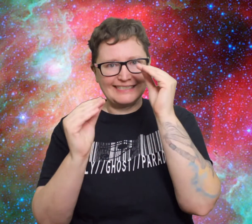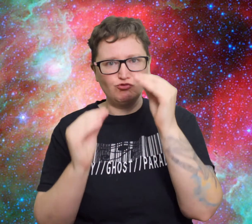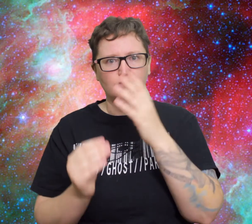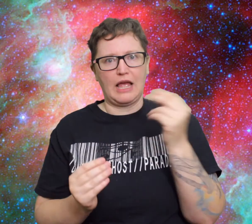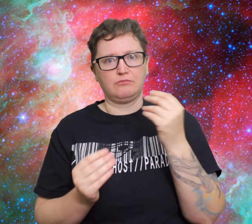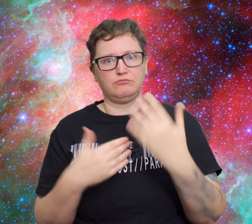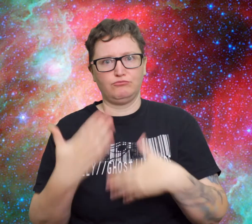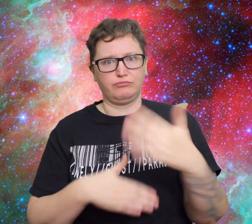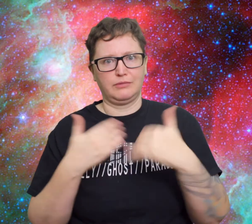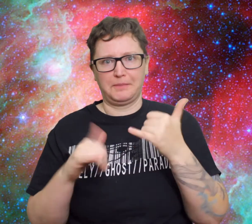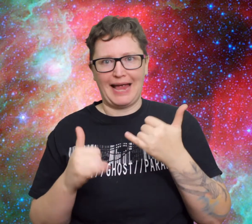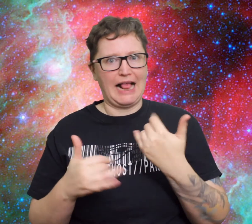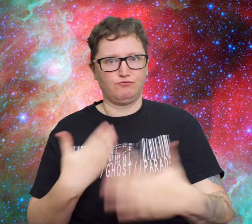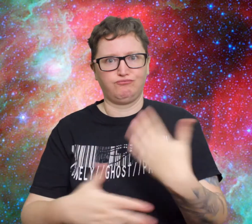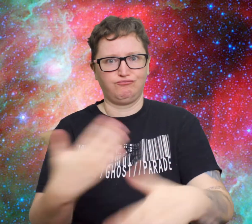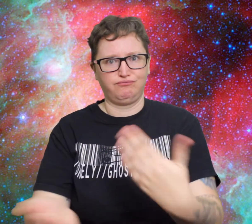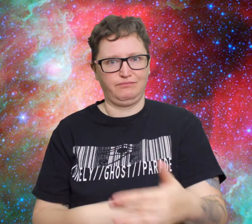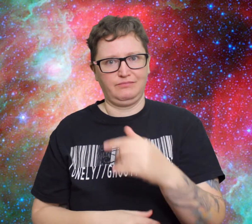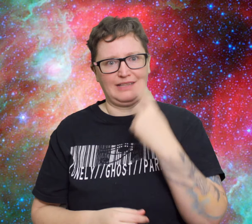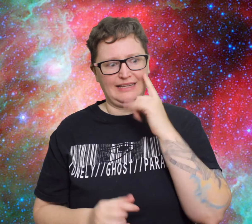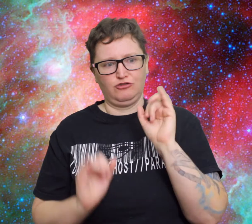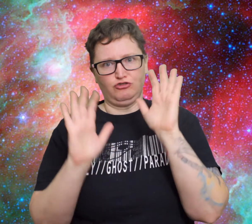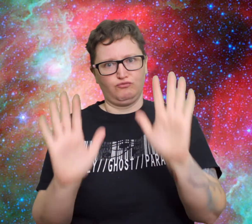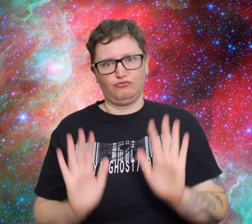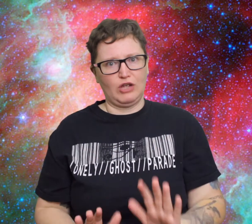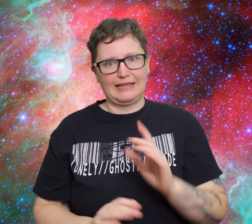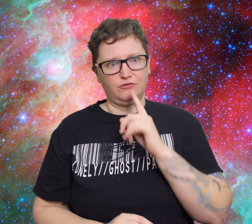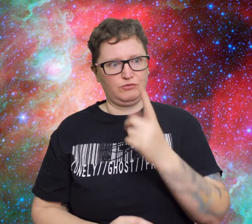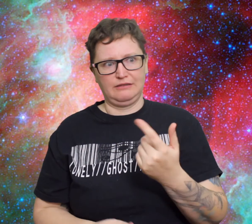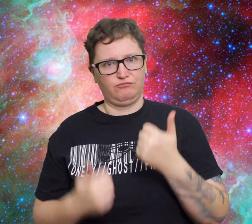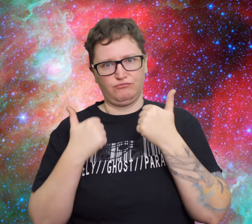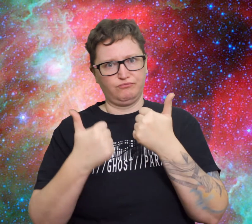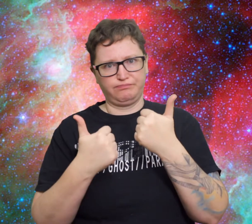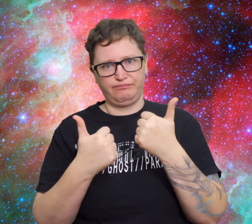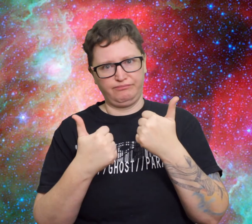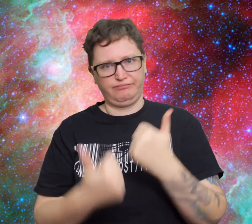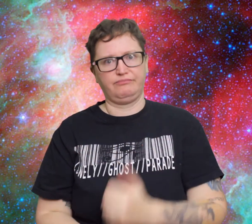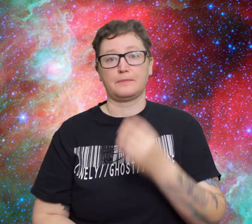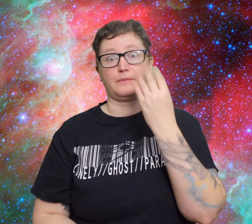so easy to be taught and play along the game. And I think that's great. Wonderful.